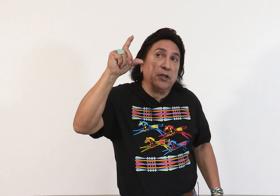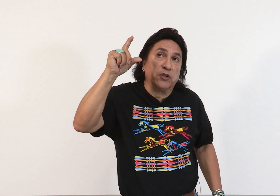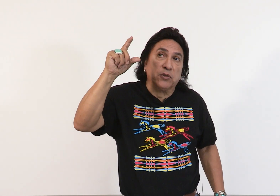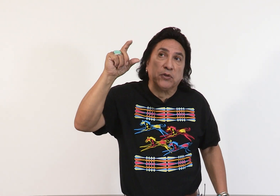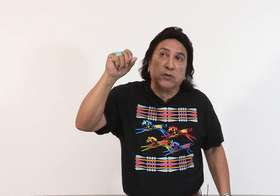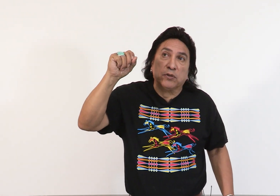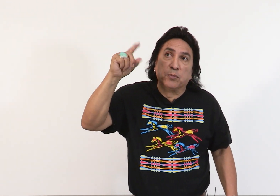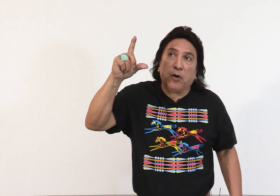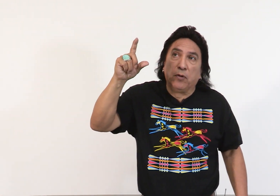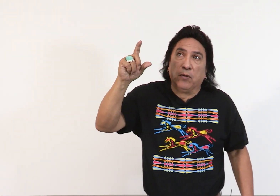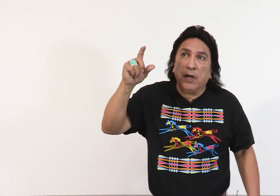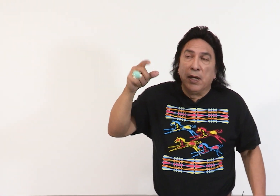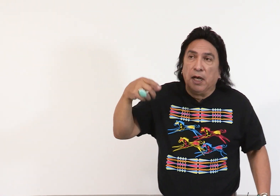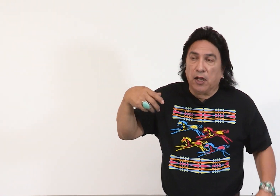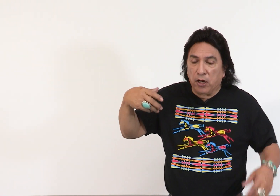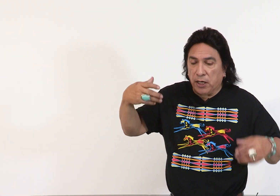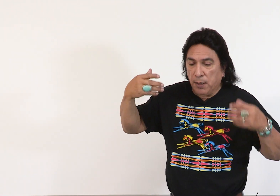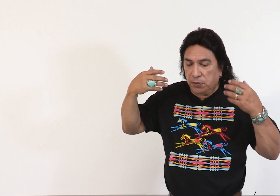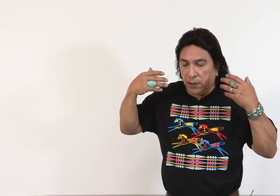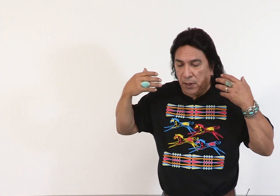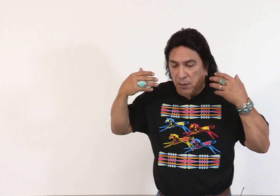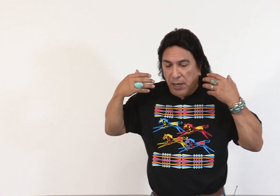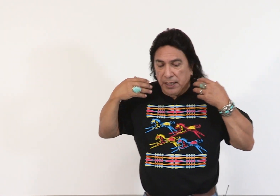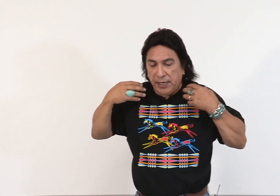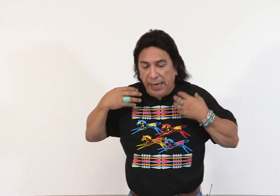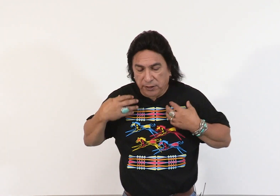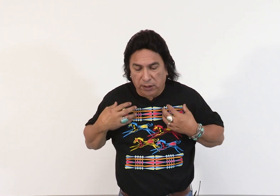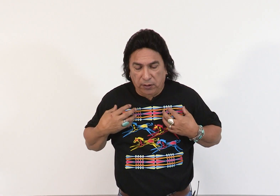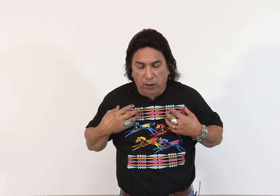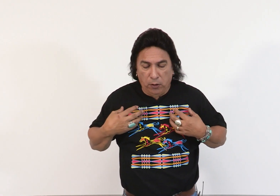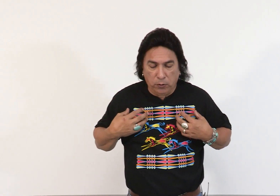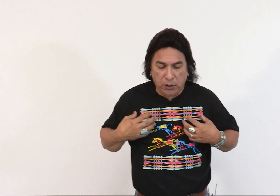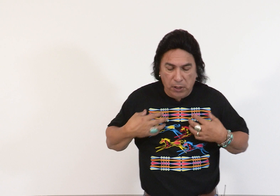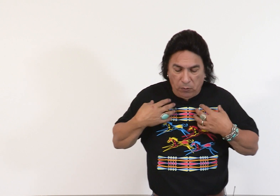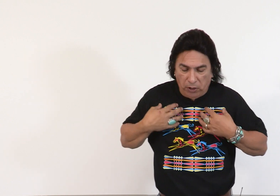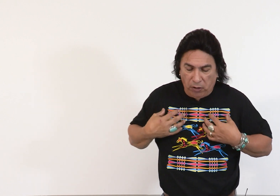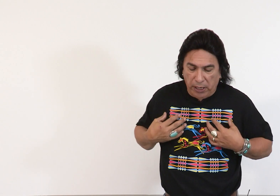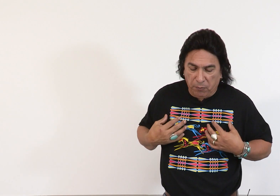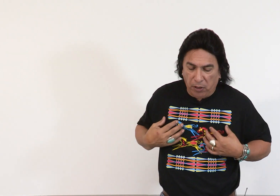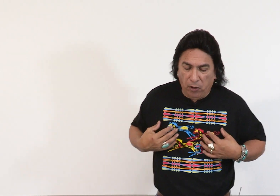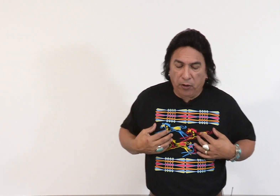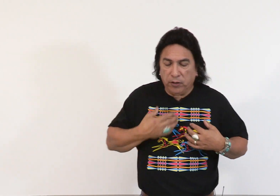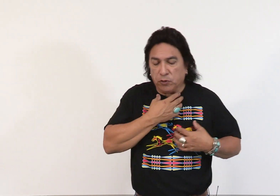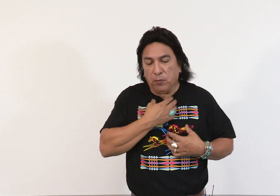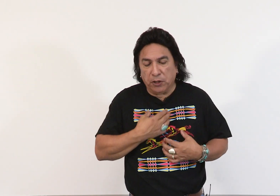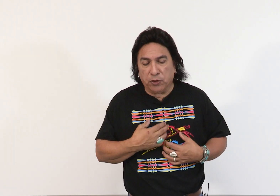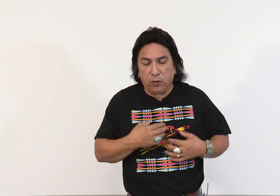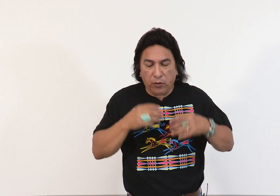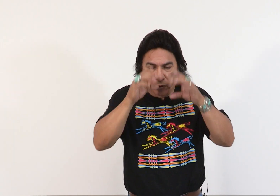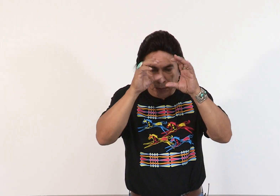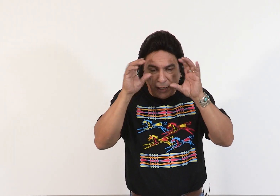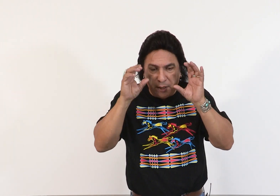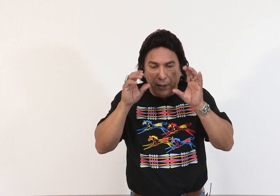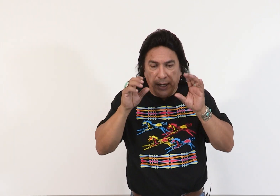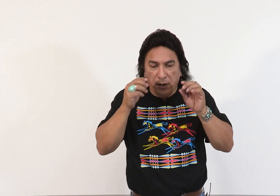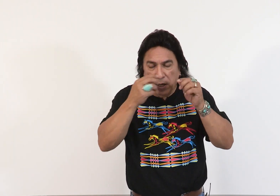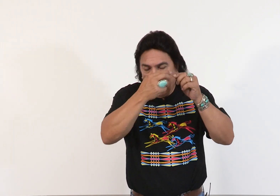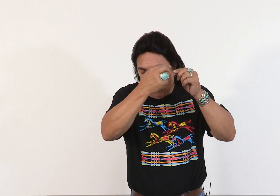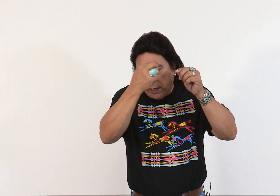means sparkle. A lot of times in my dance clothes, when I'll have my harness or my choker or my headband, we